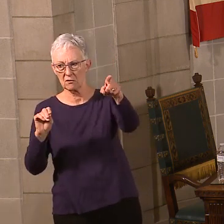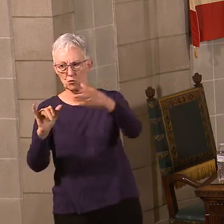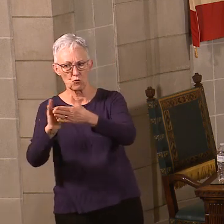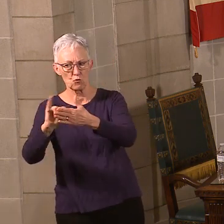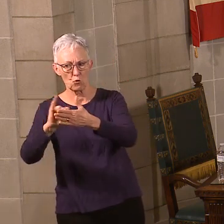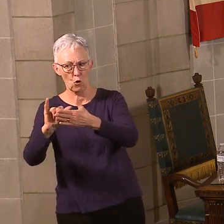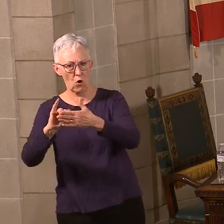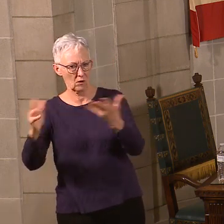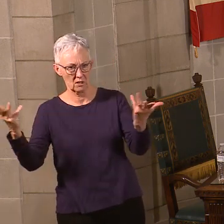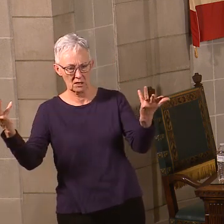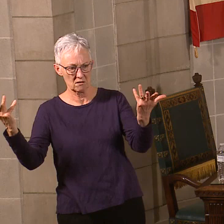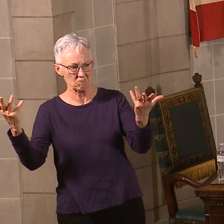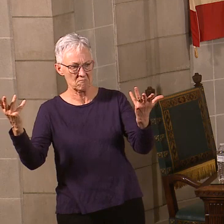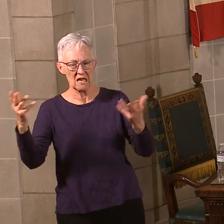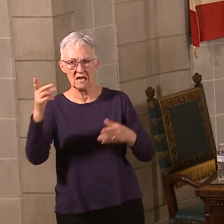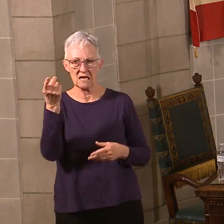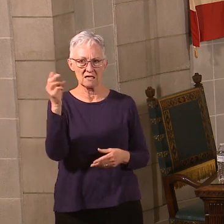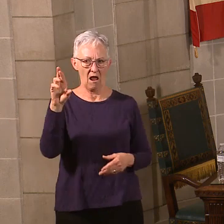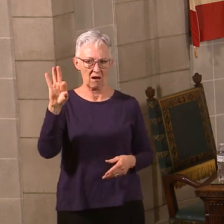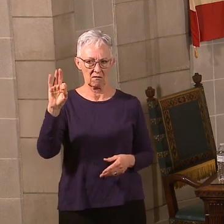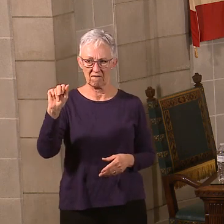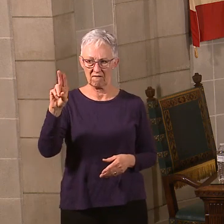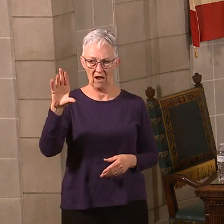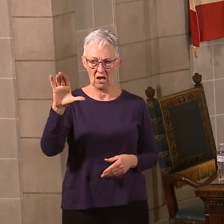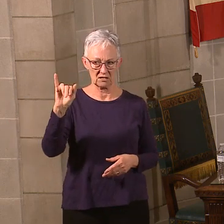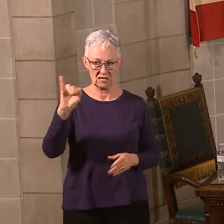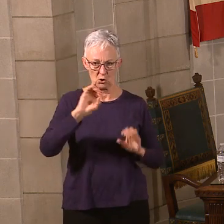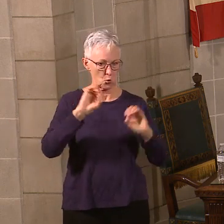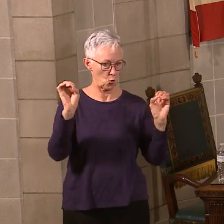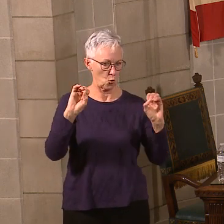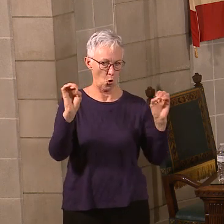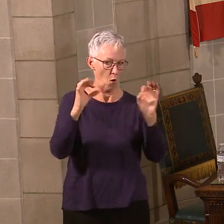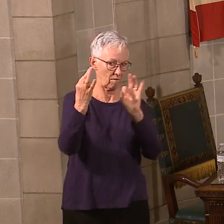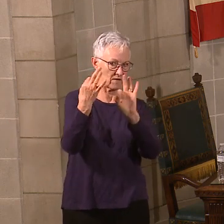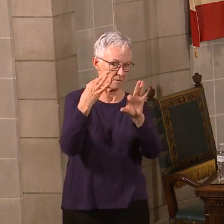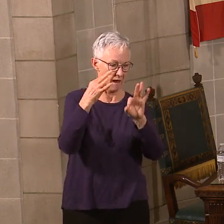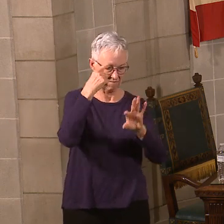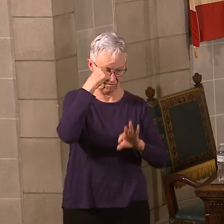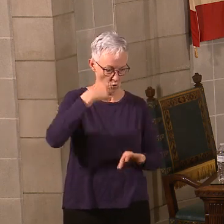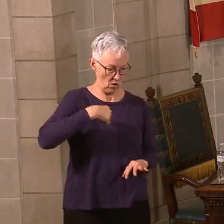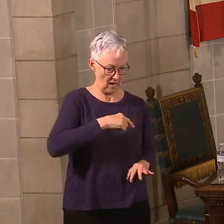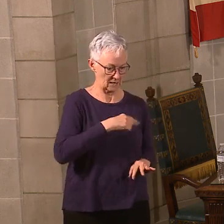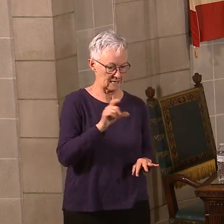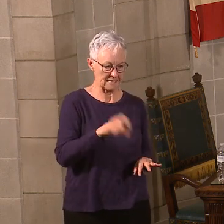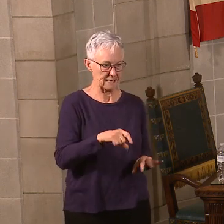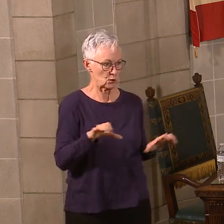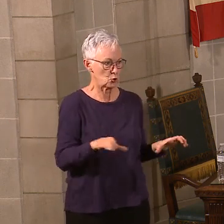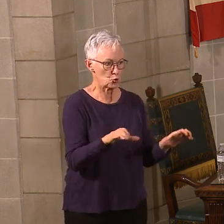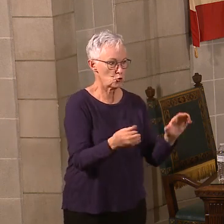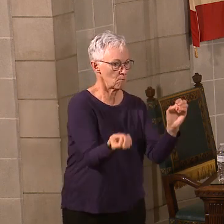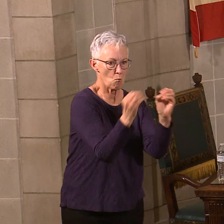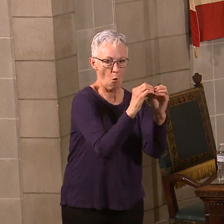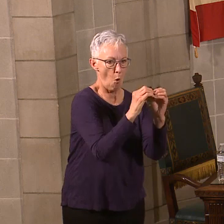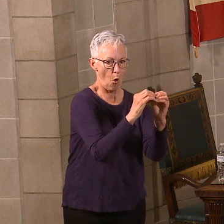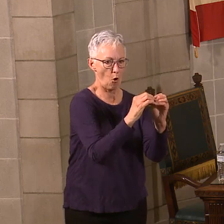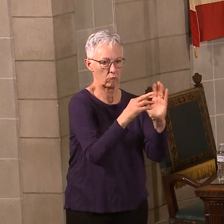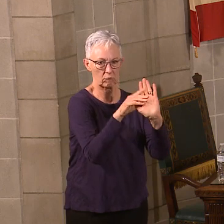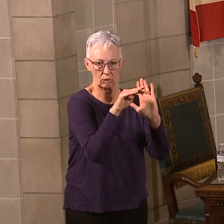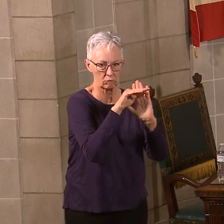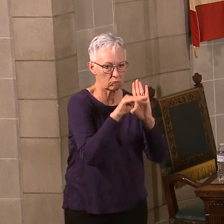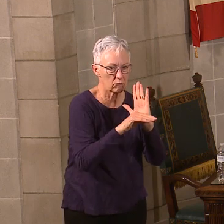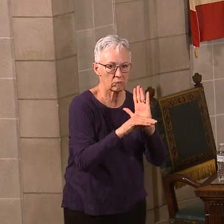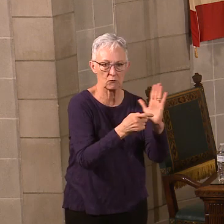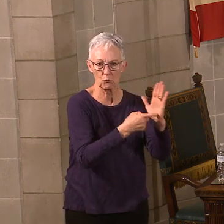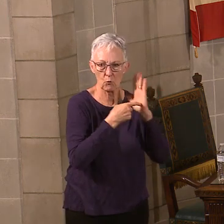did. Dr. Fauci did not have any specific feedback for us on additional steps we need to take. And any comparisons maybe to any other states?